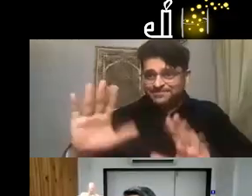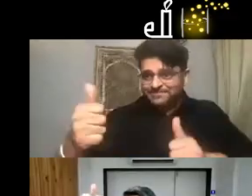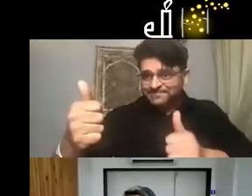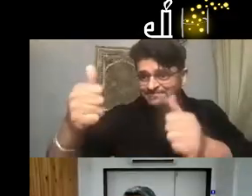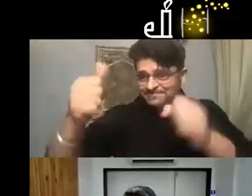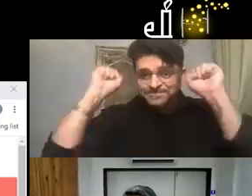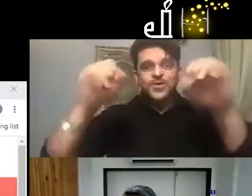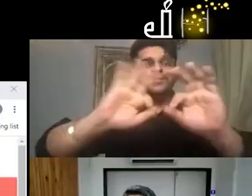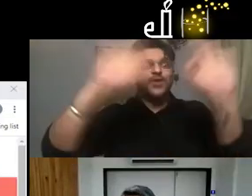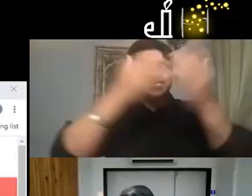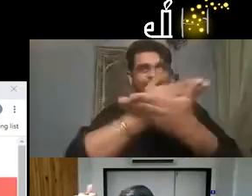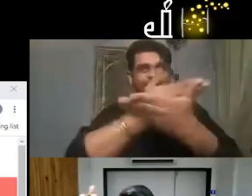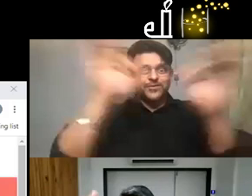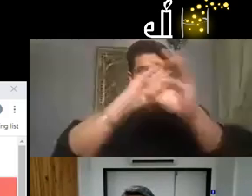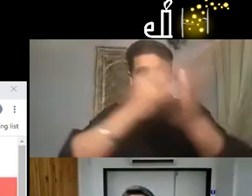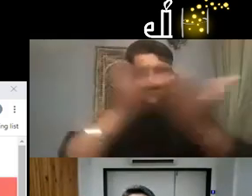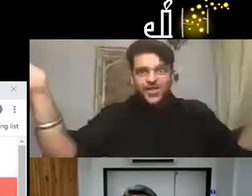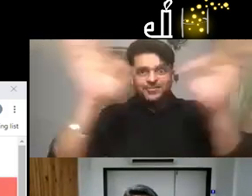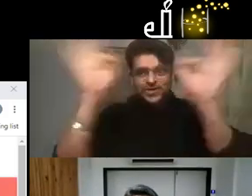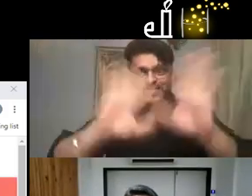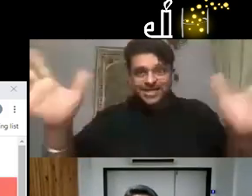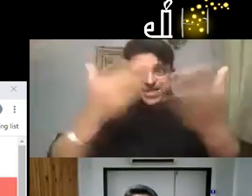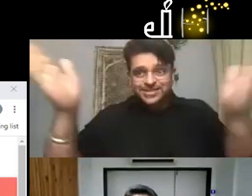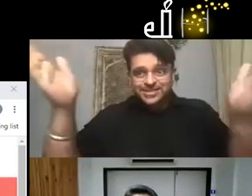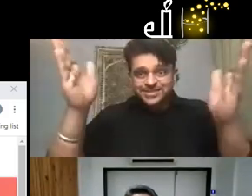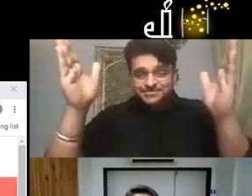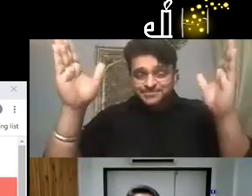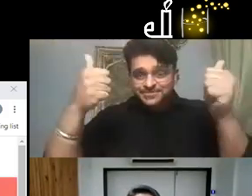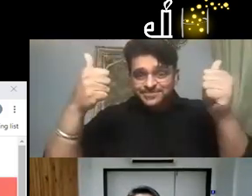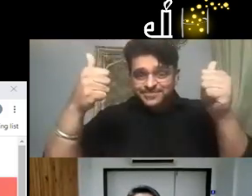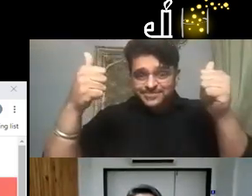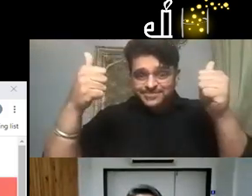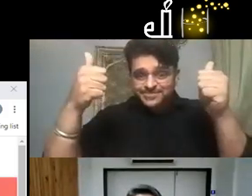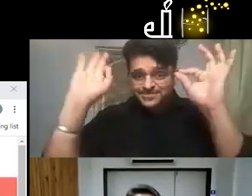Sachi, are you ready? Great. So are you all ready?